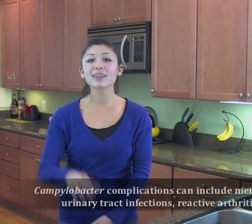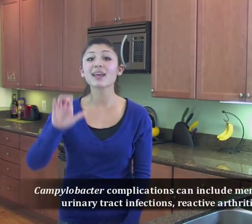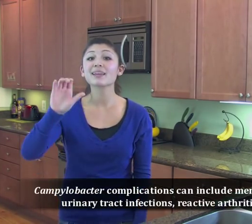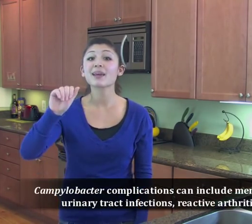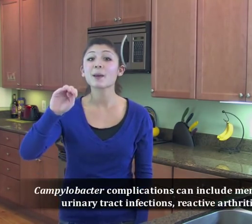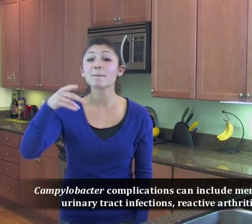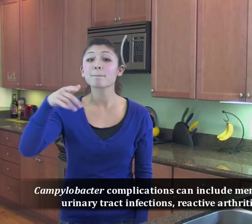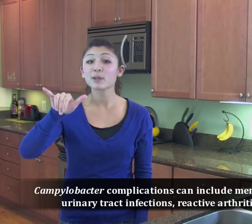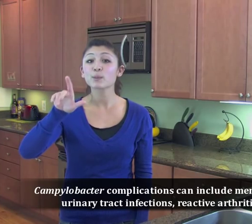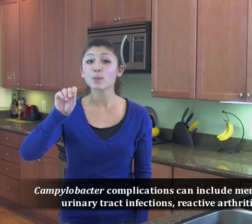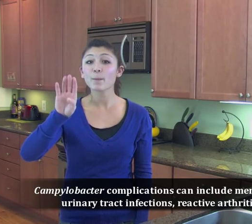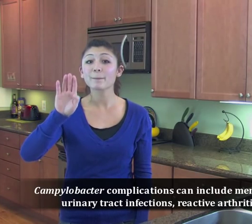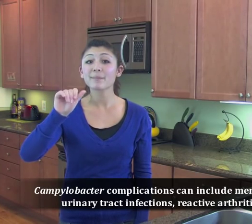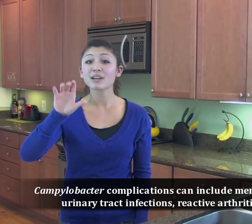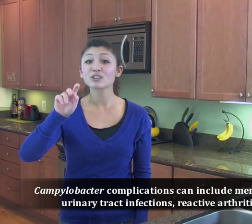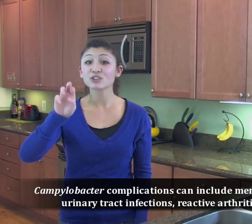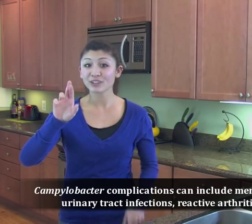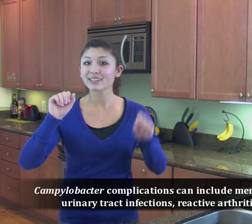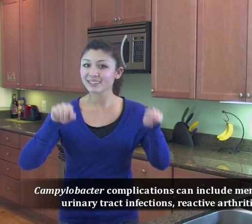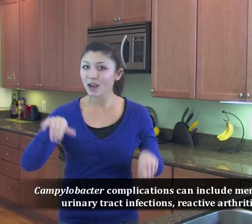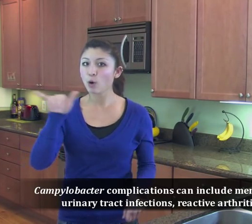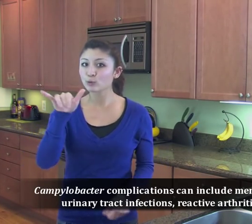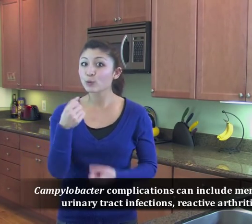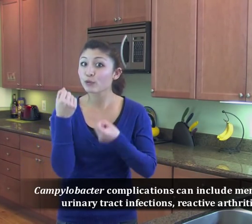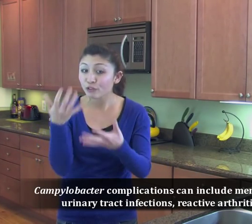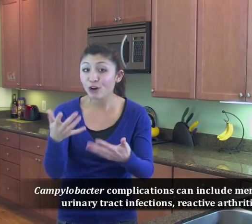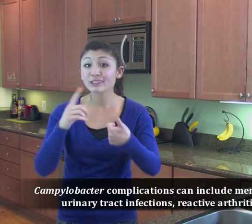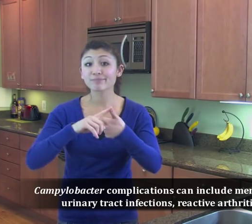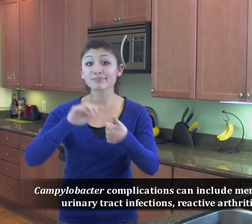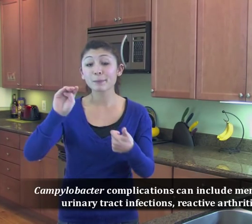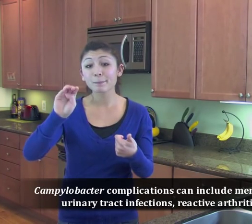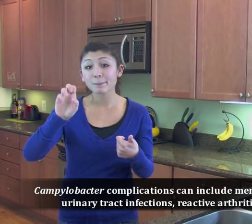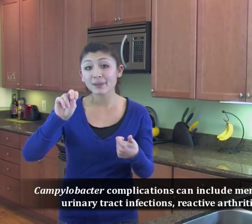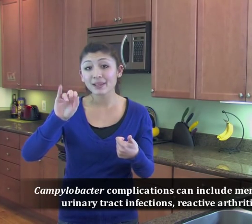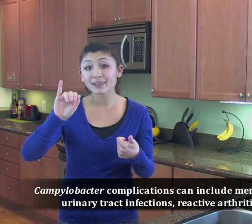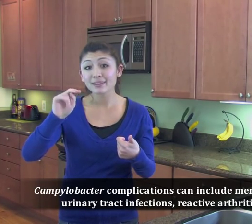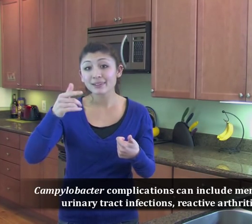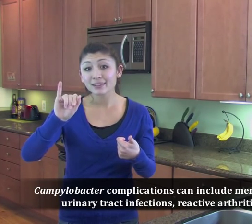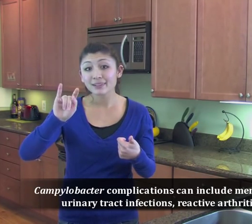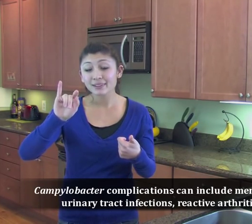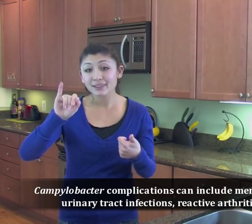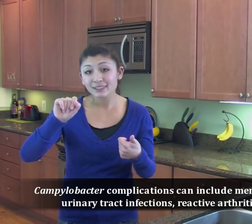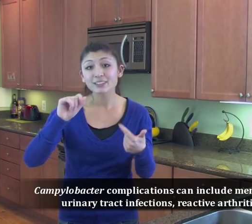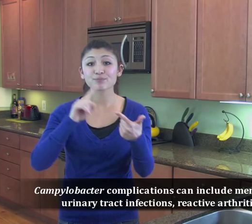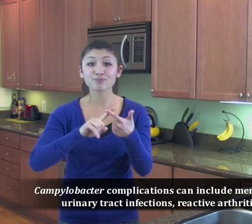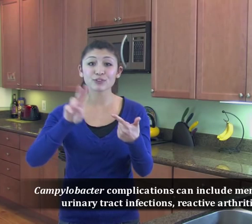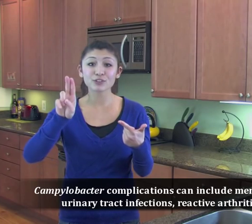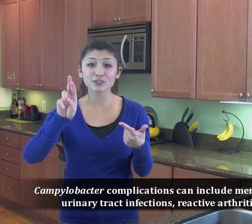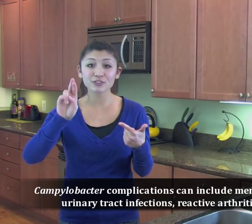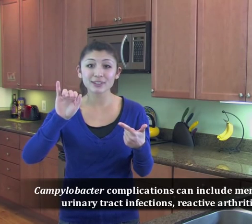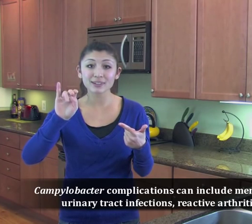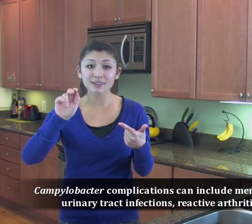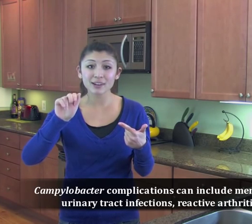Complications can include meningitis, urinary tract infections, reactive arthritis, and rarely,